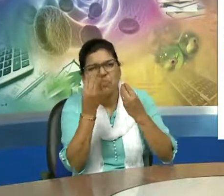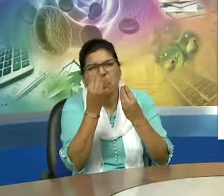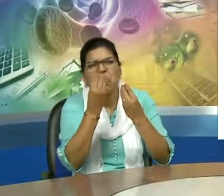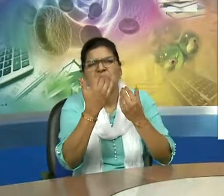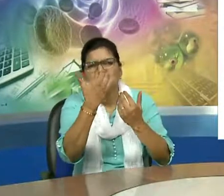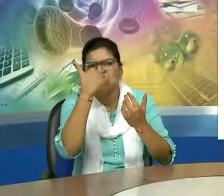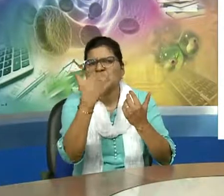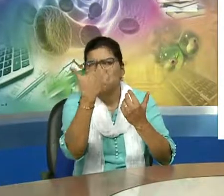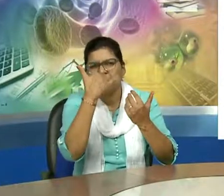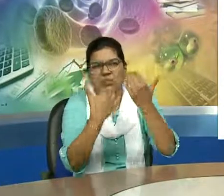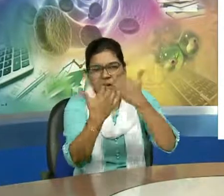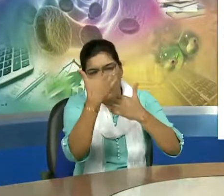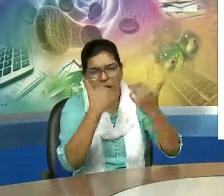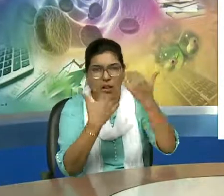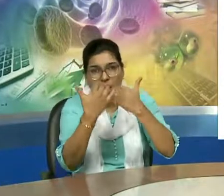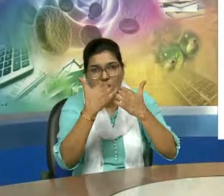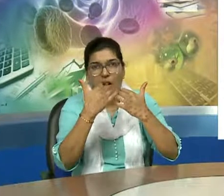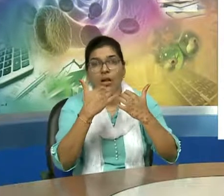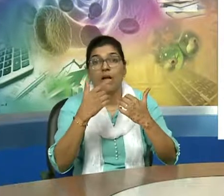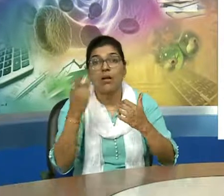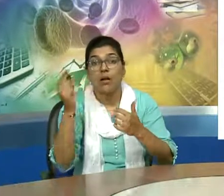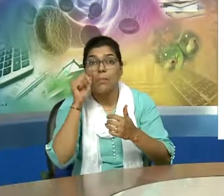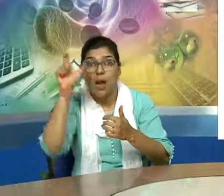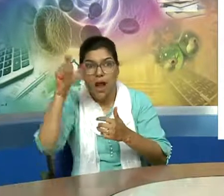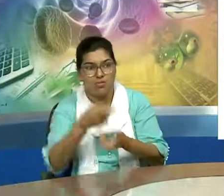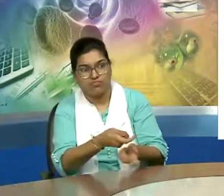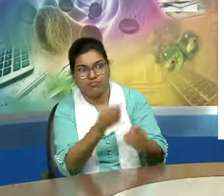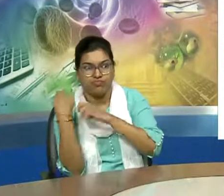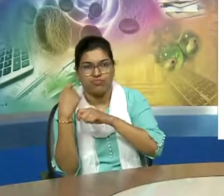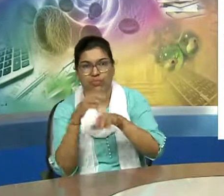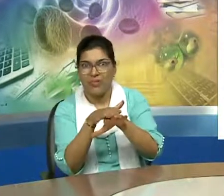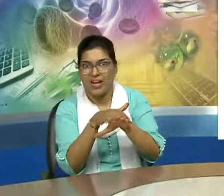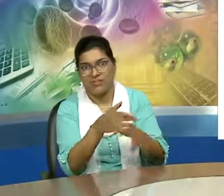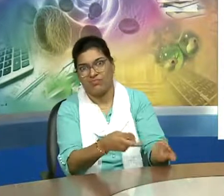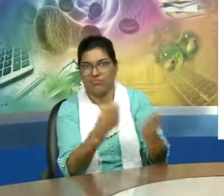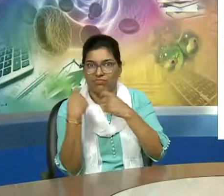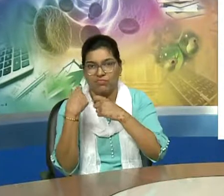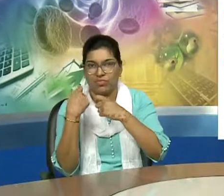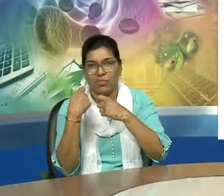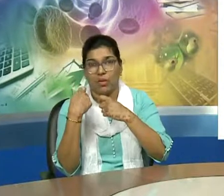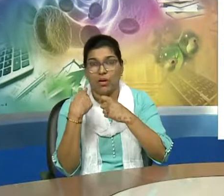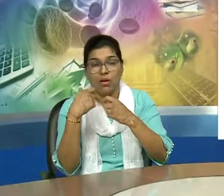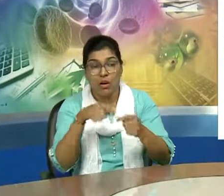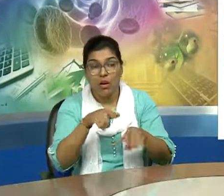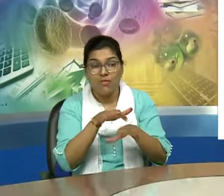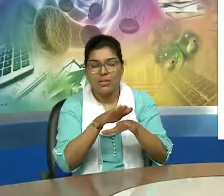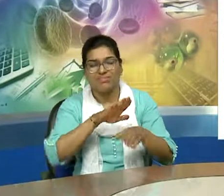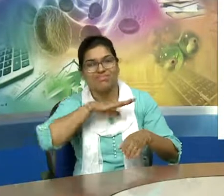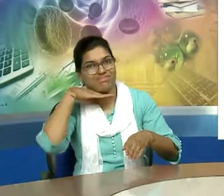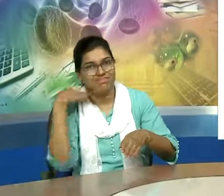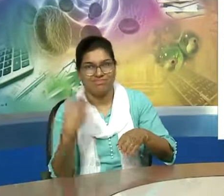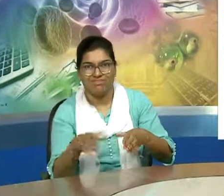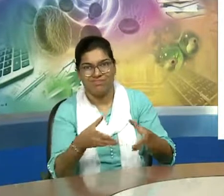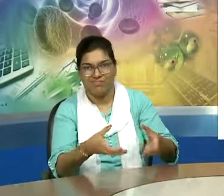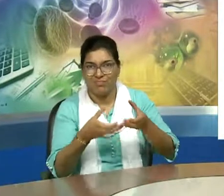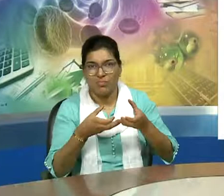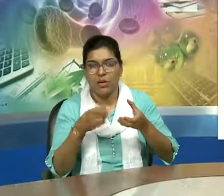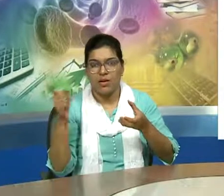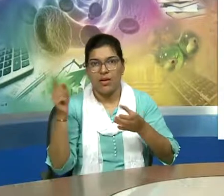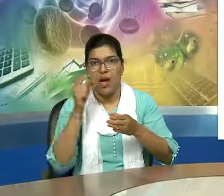water bodies has fishes. The fishes, all those fishes, they eat up all those